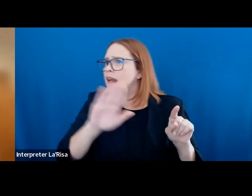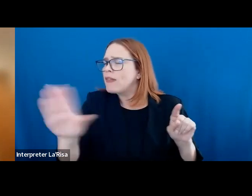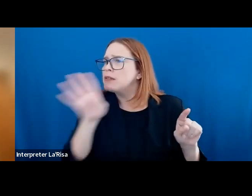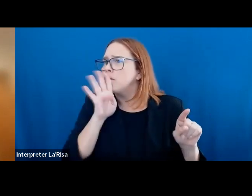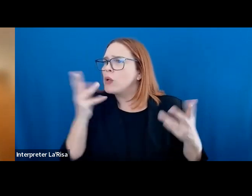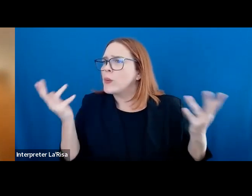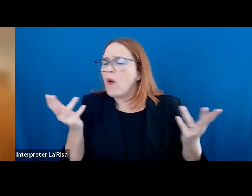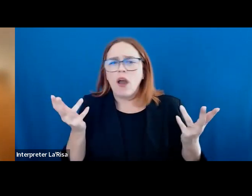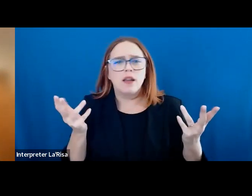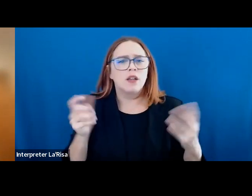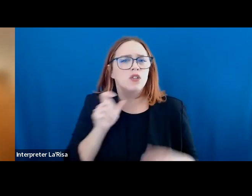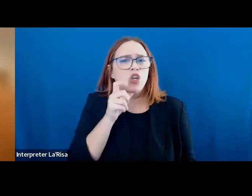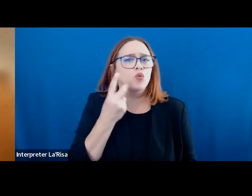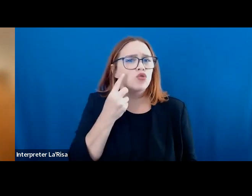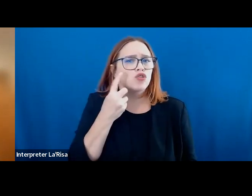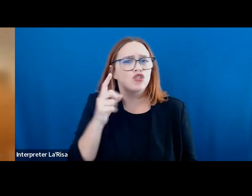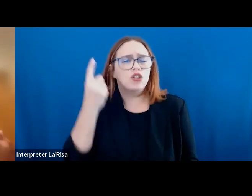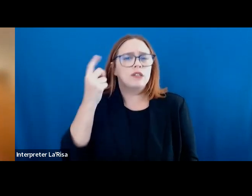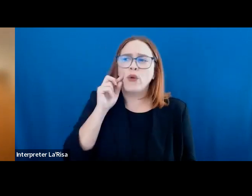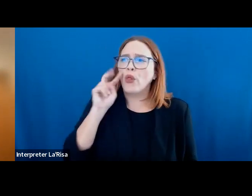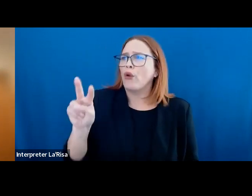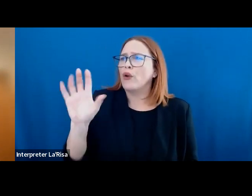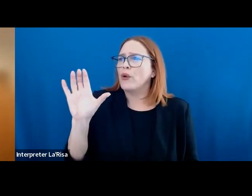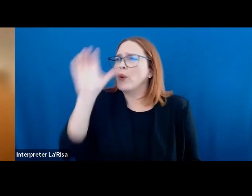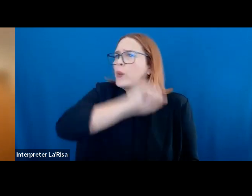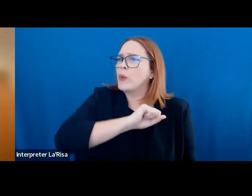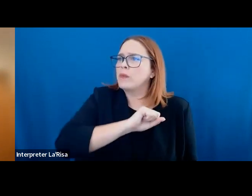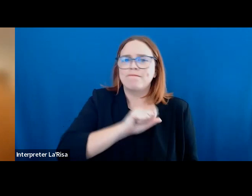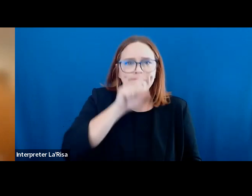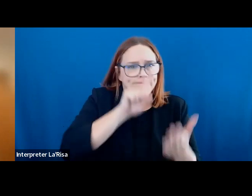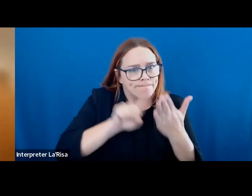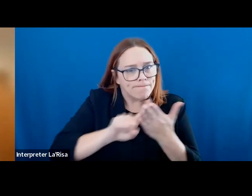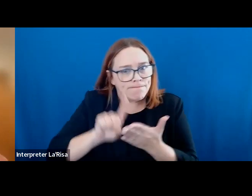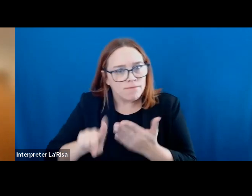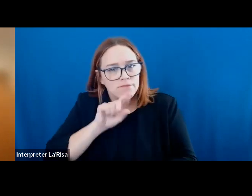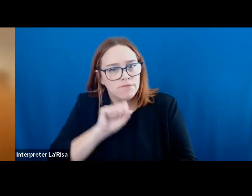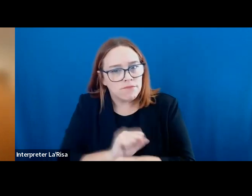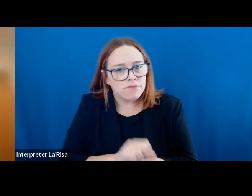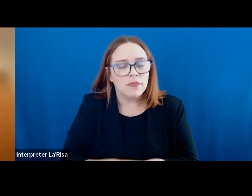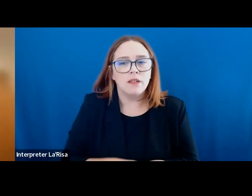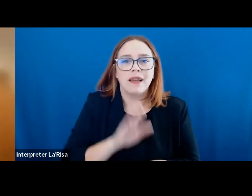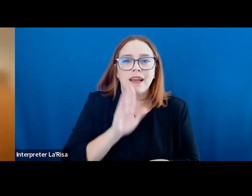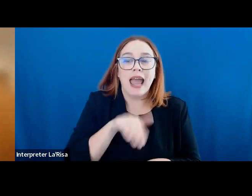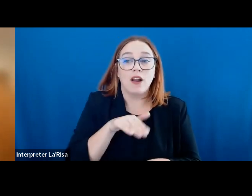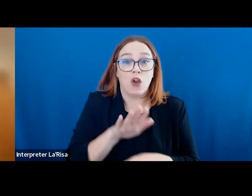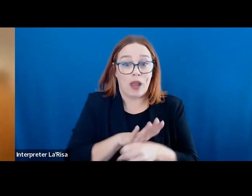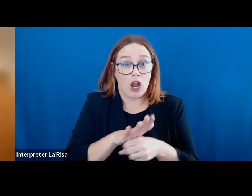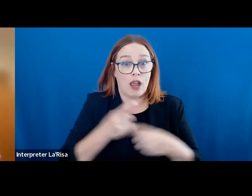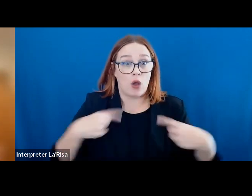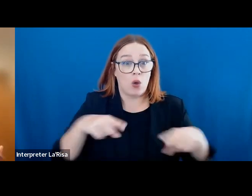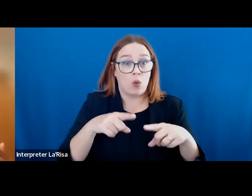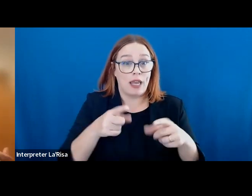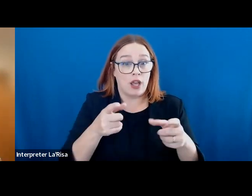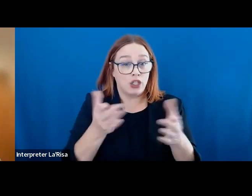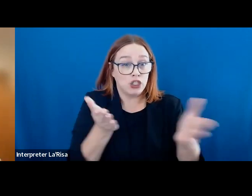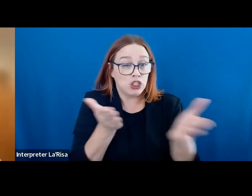looking at it. I know inside of the areas that we serve, it is Marshallese and Russian are our most